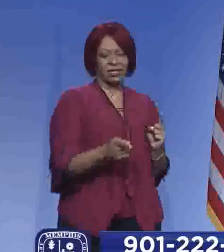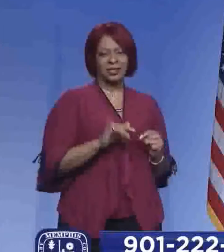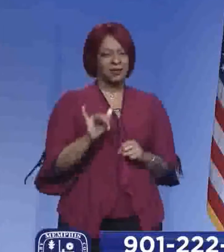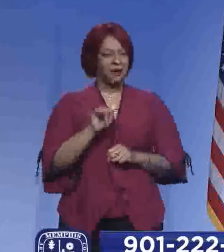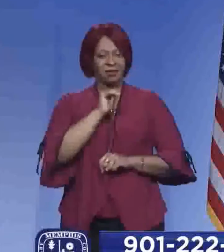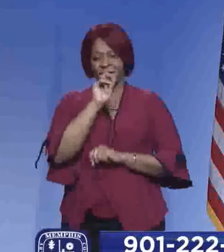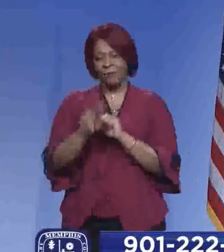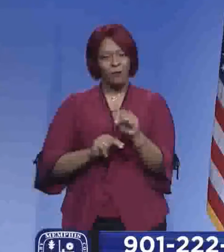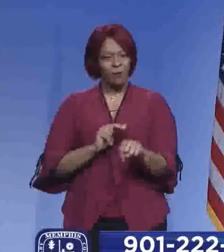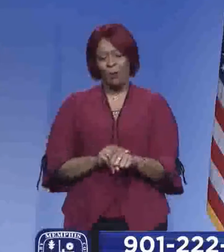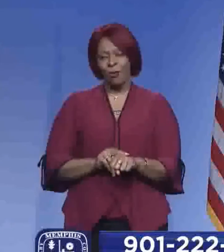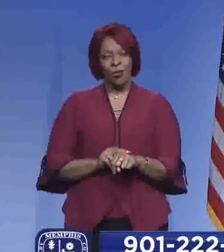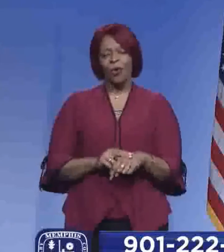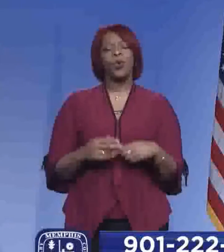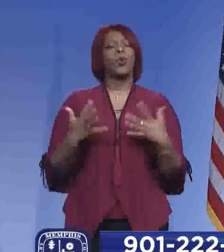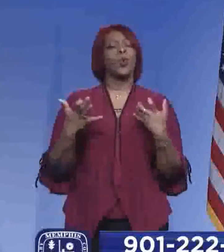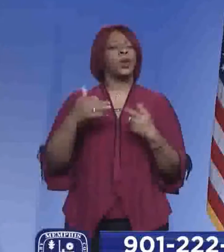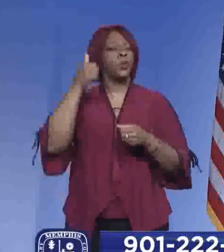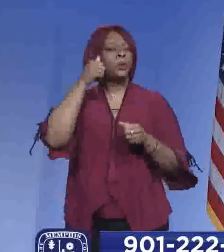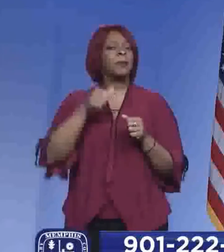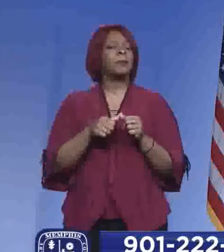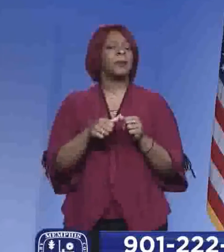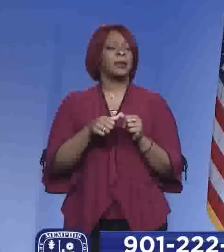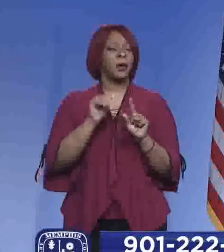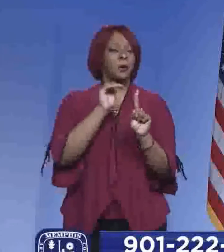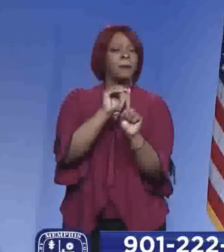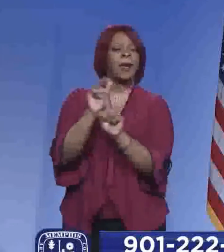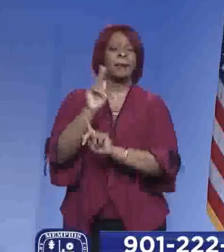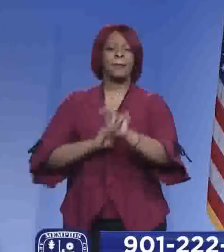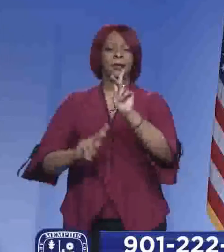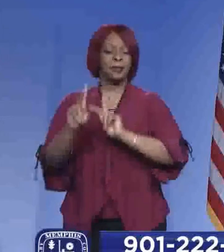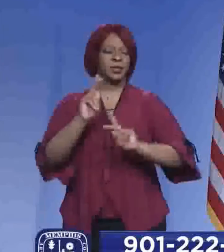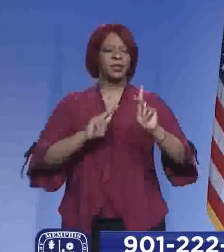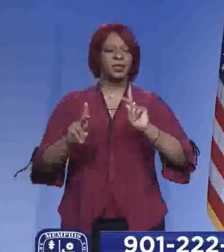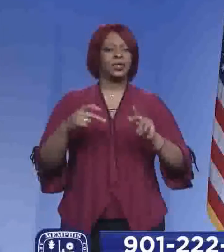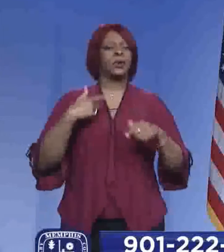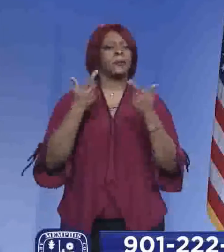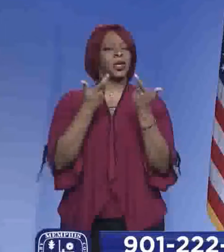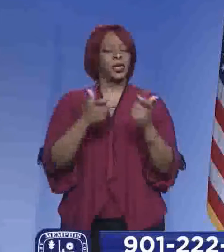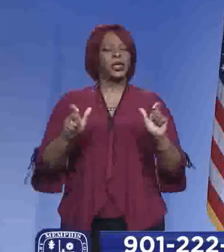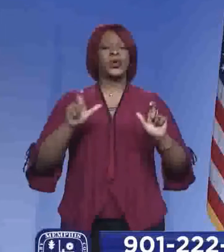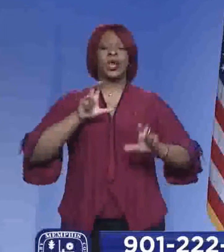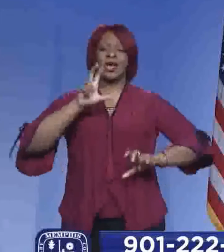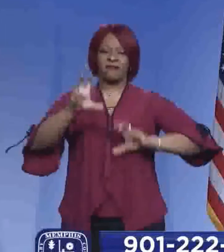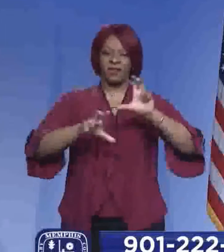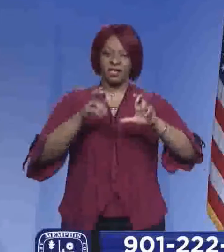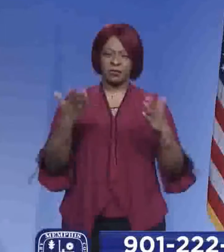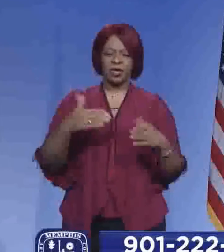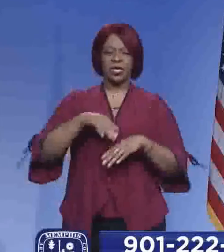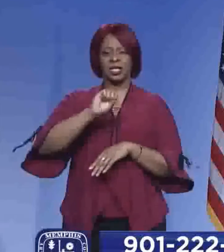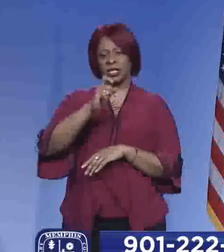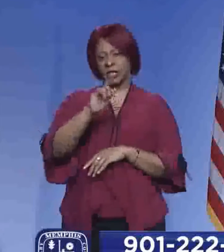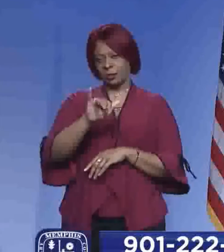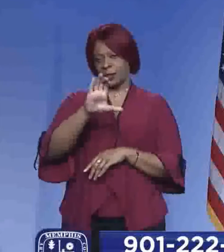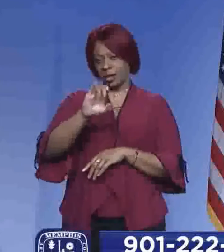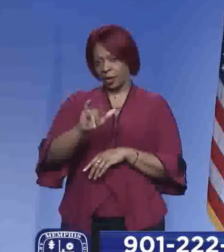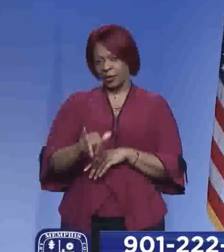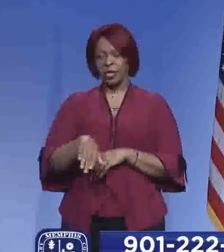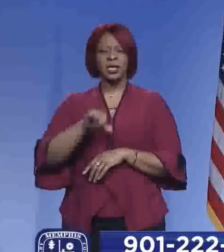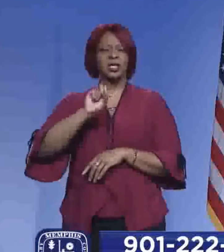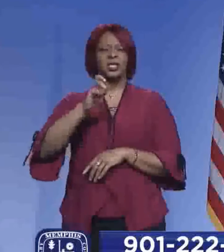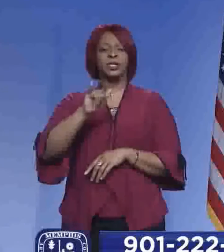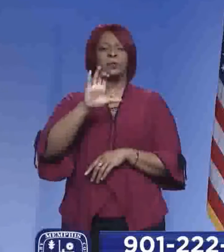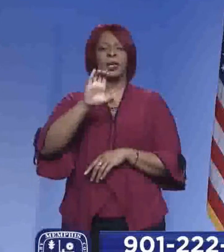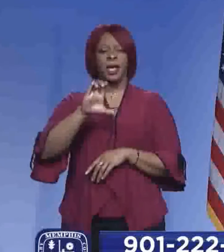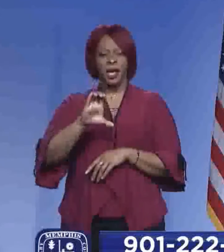normal. And we want to just keep reminding people that we've made a huge investment here in Shelby County. In fact, Shelby County